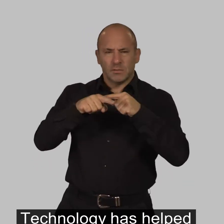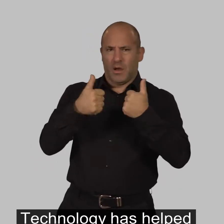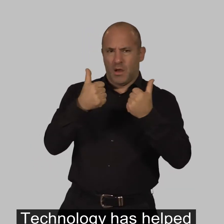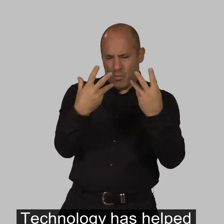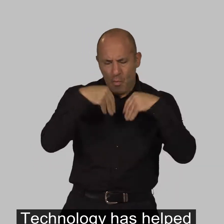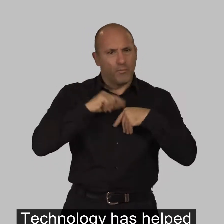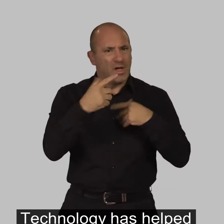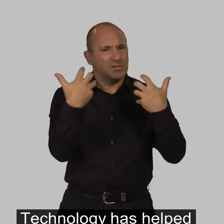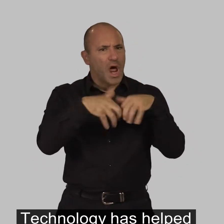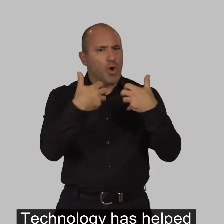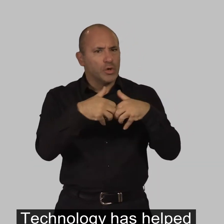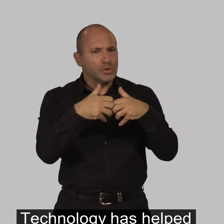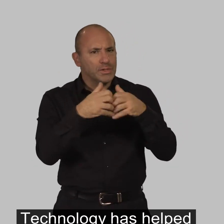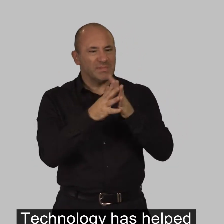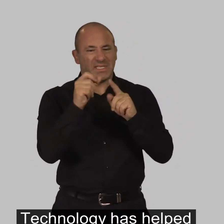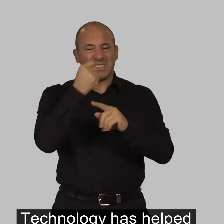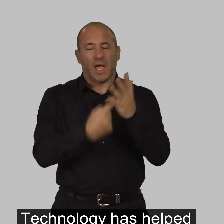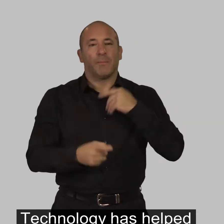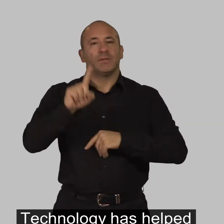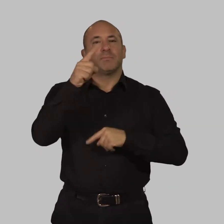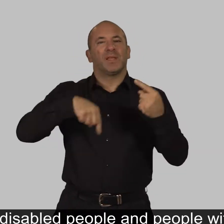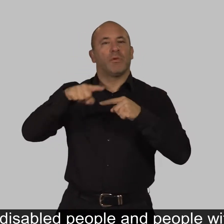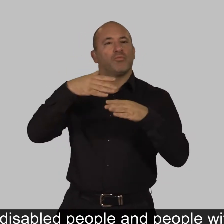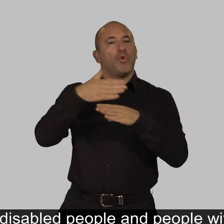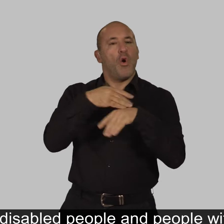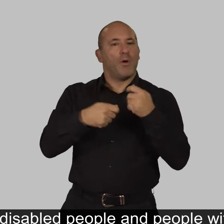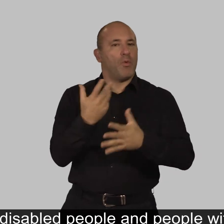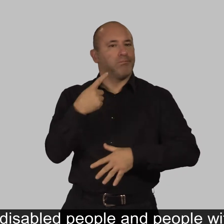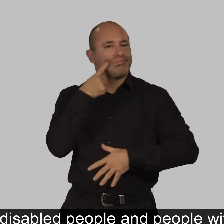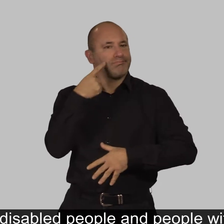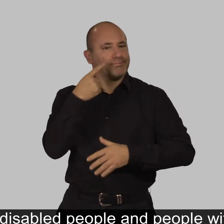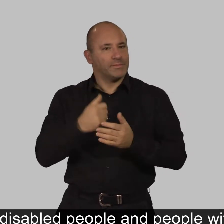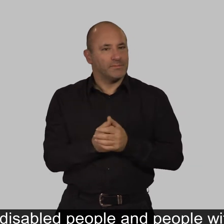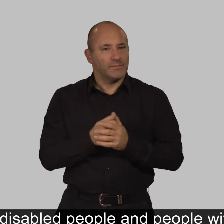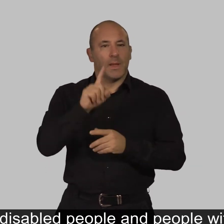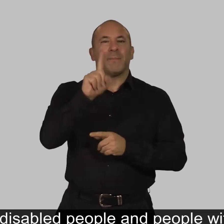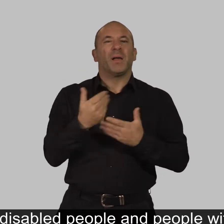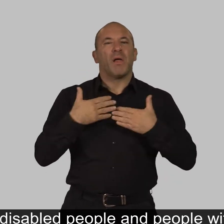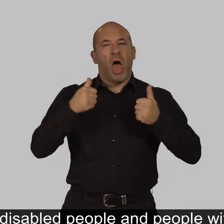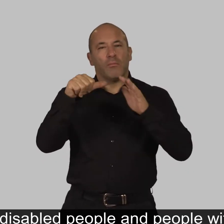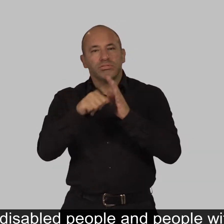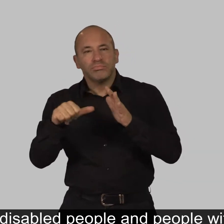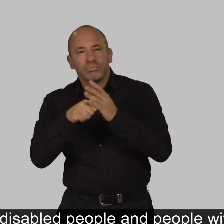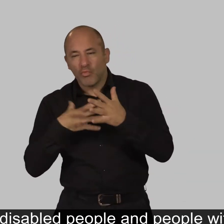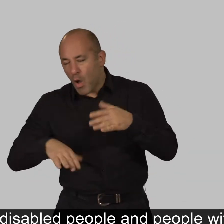Technology has helped employers to make work easier for disabled people and people with health conditions who want to